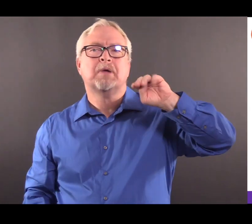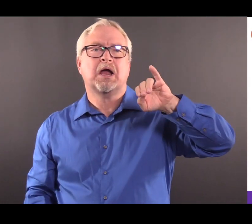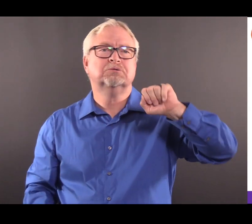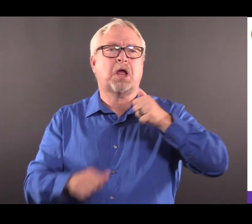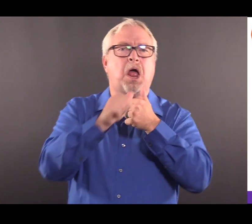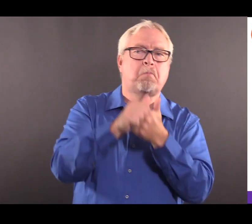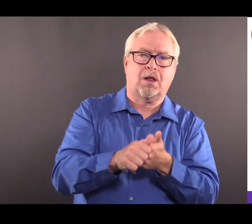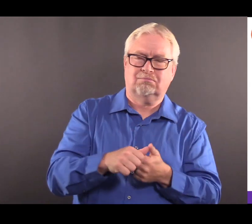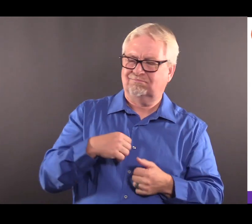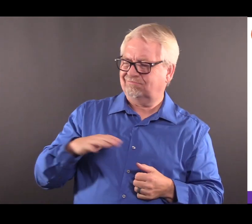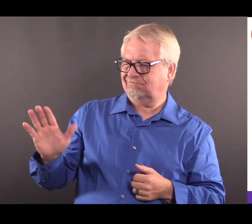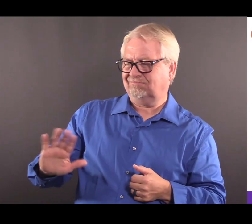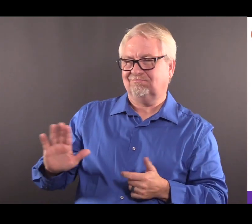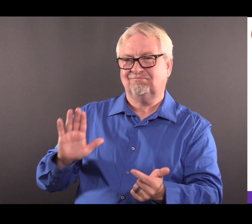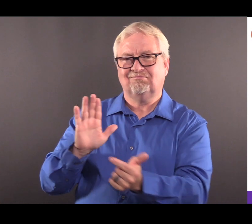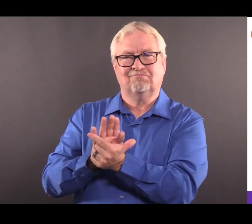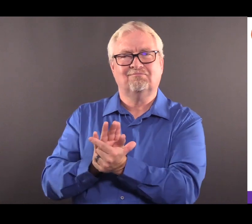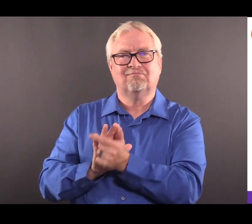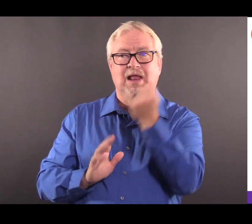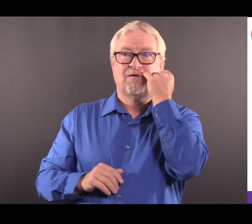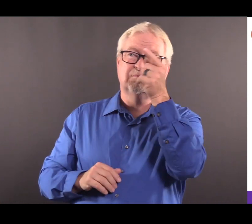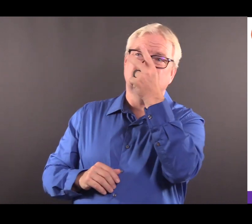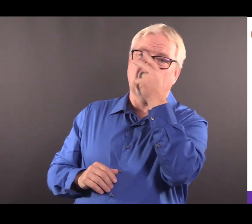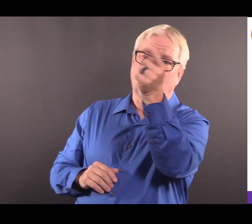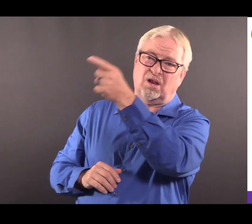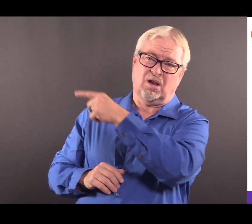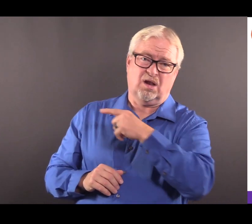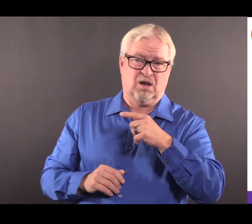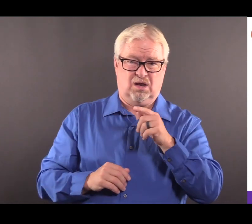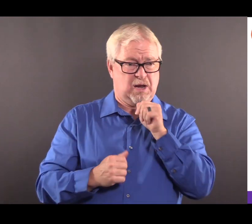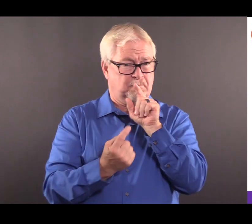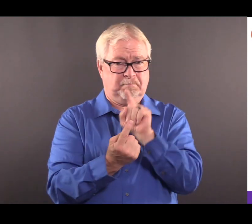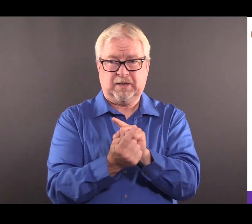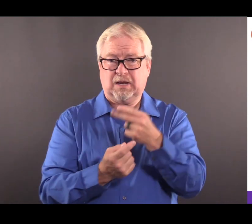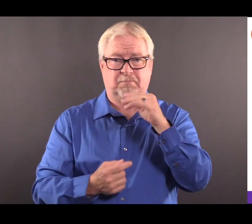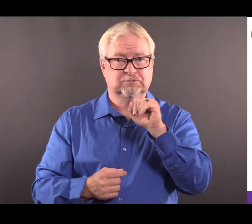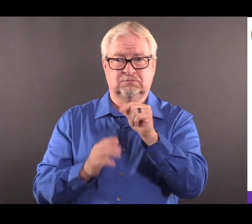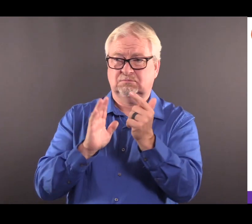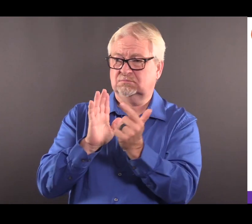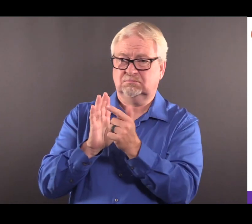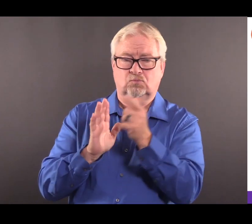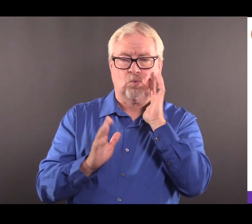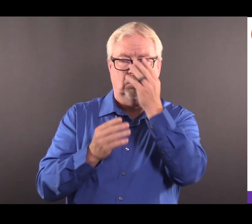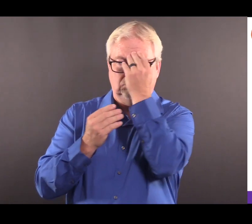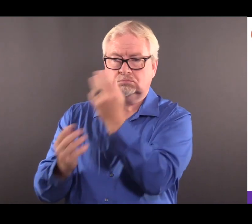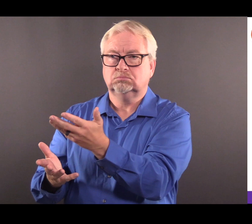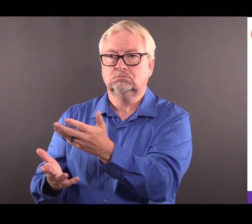product as HMIS compliant, even if it doesn't meet HMIS